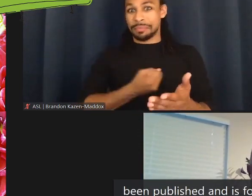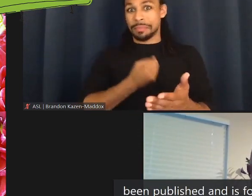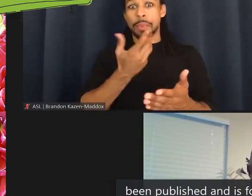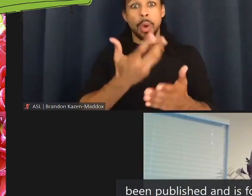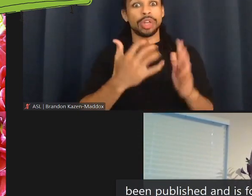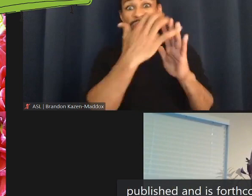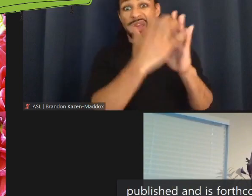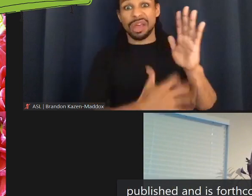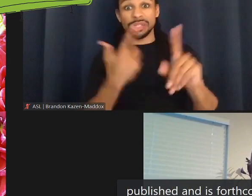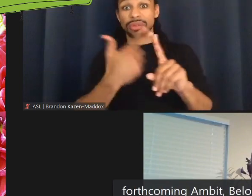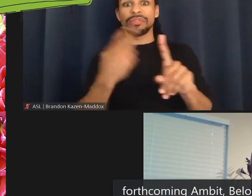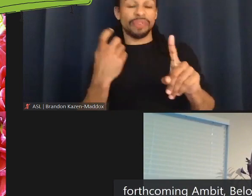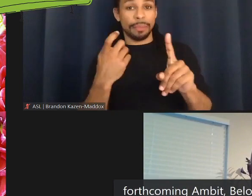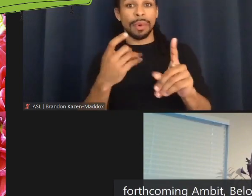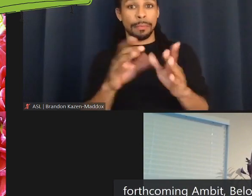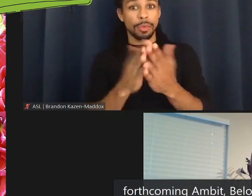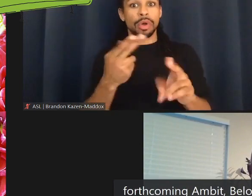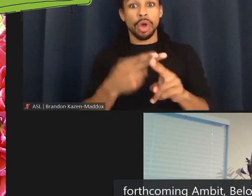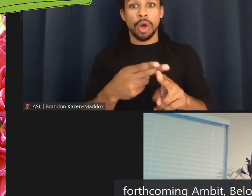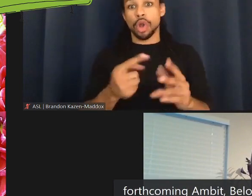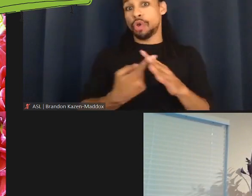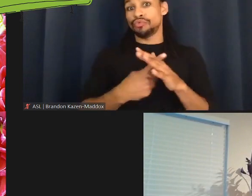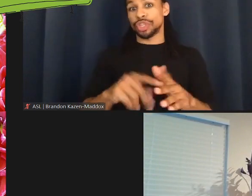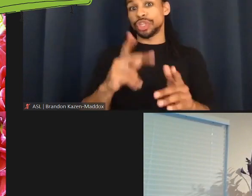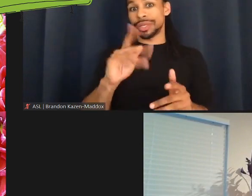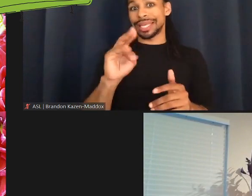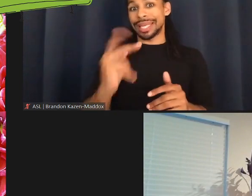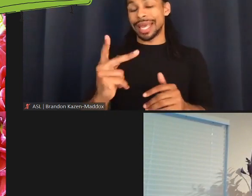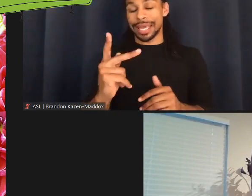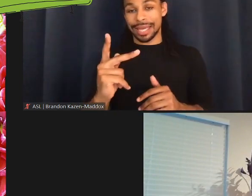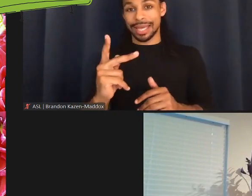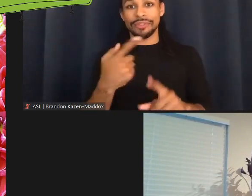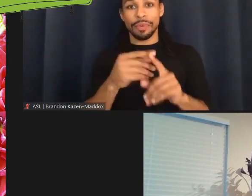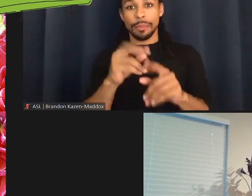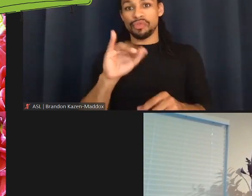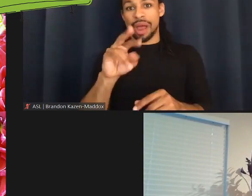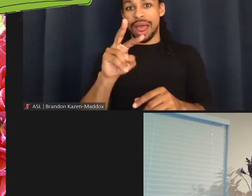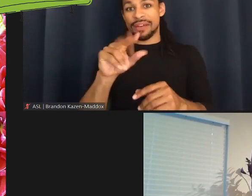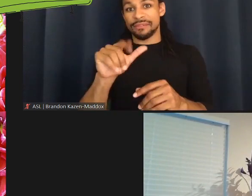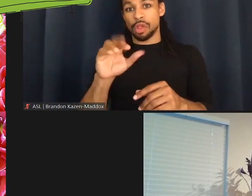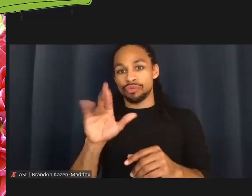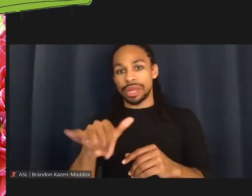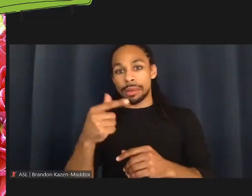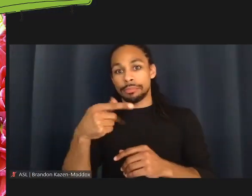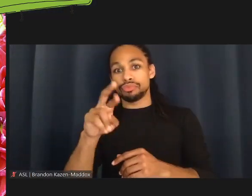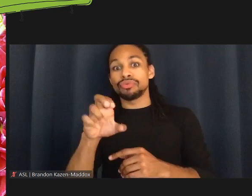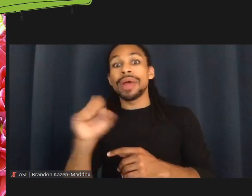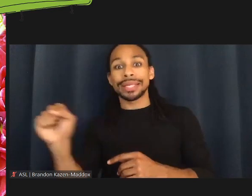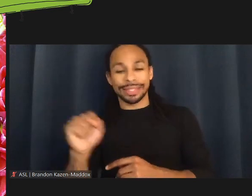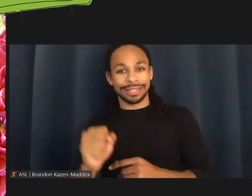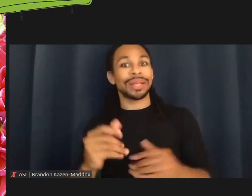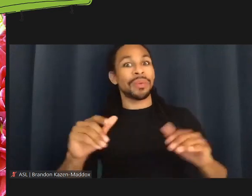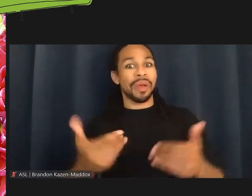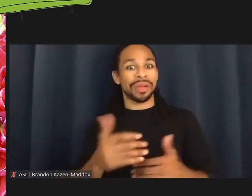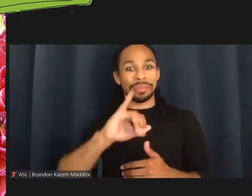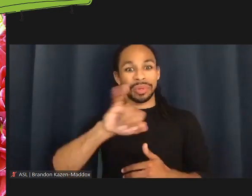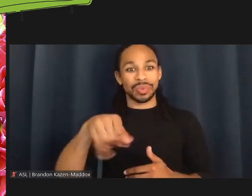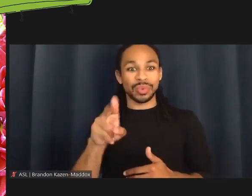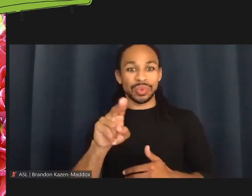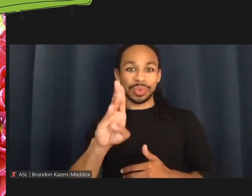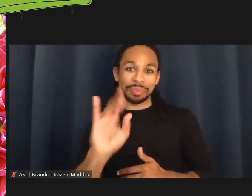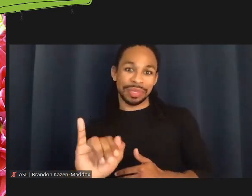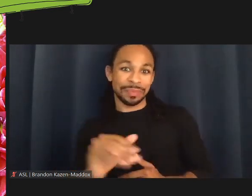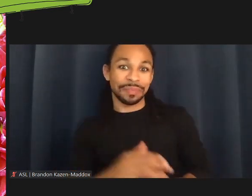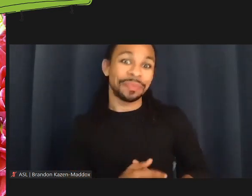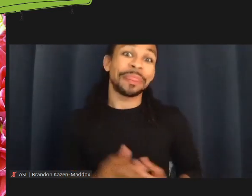Sibling Rivalry Press. Let's please give a warm welcome to Juby. Thank you so much, Ashna,